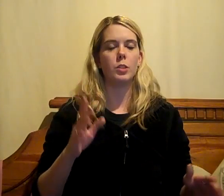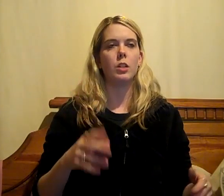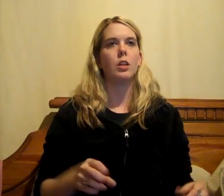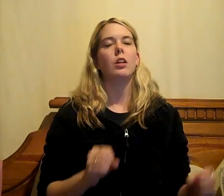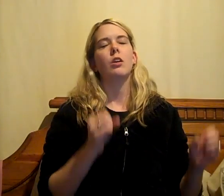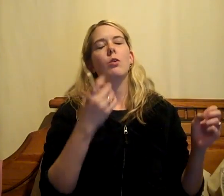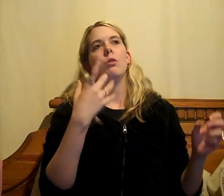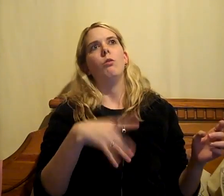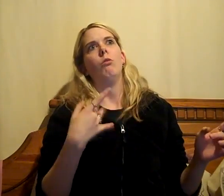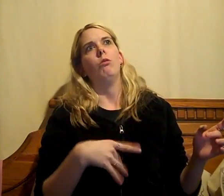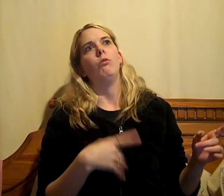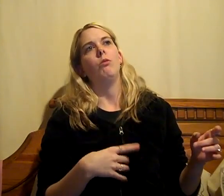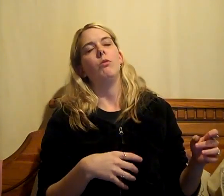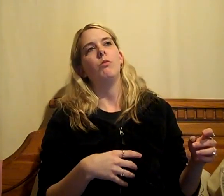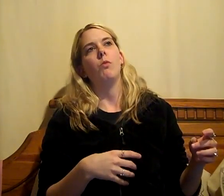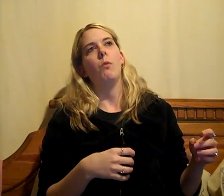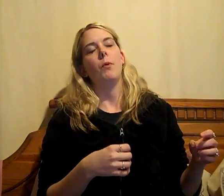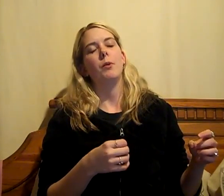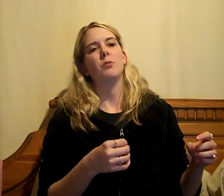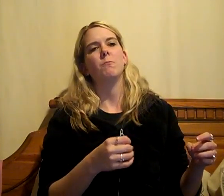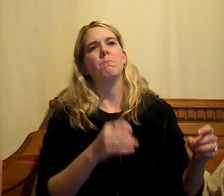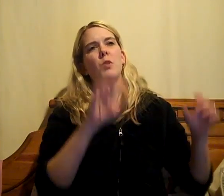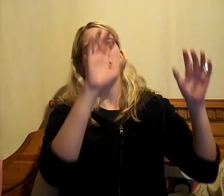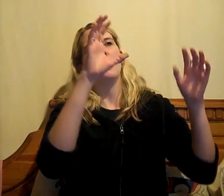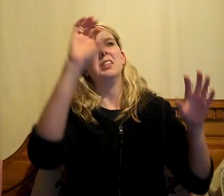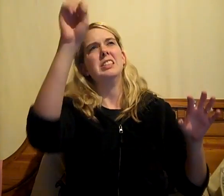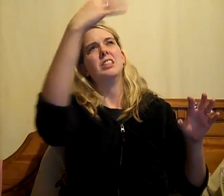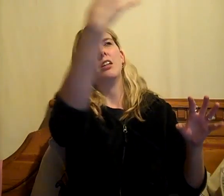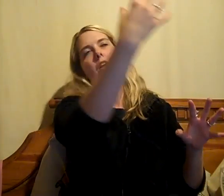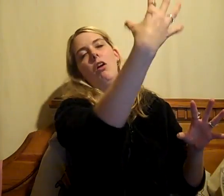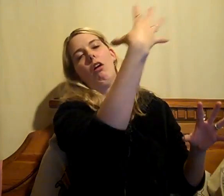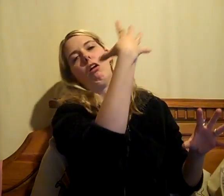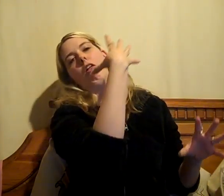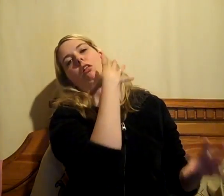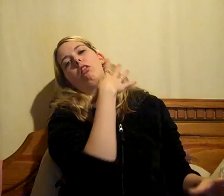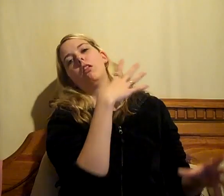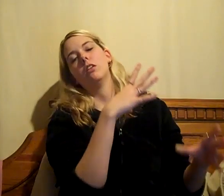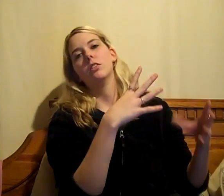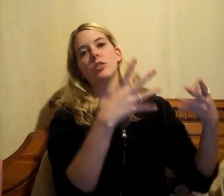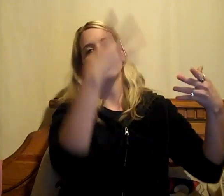There, you can probably see better now, it's not as bright. Okay, so method 1.